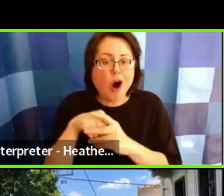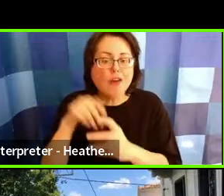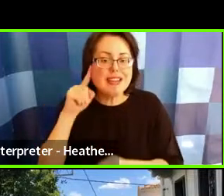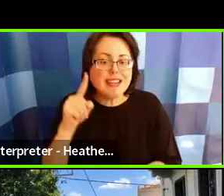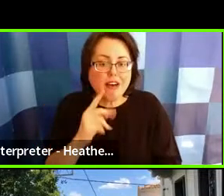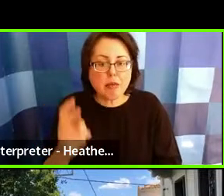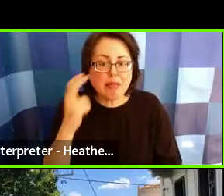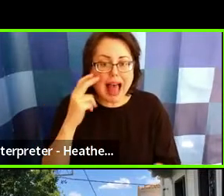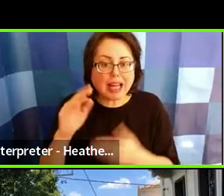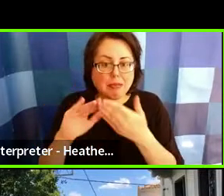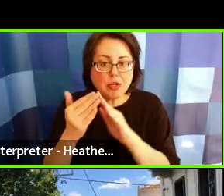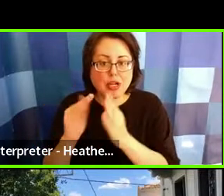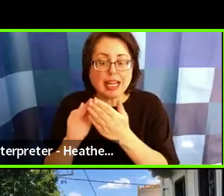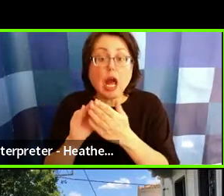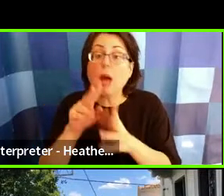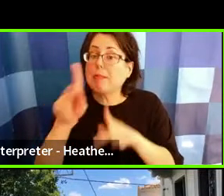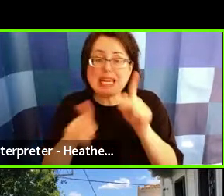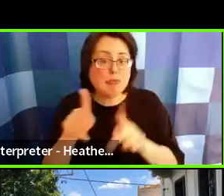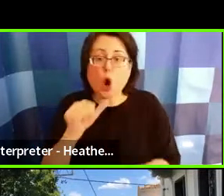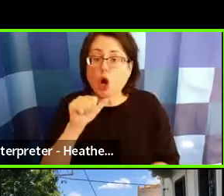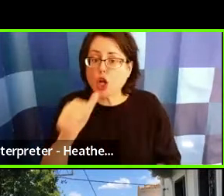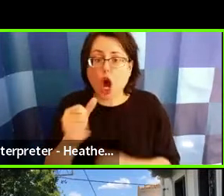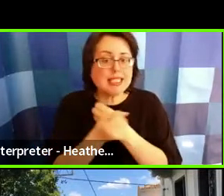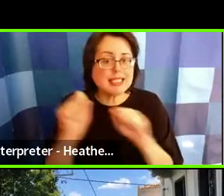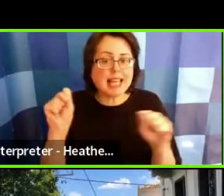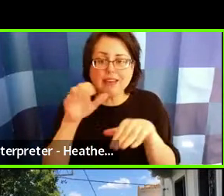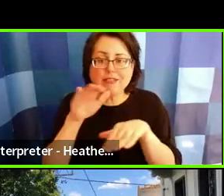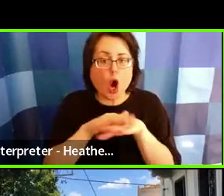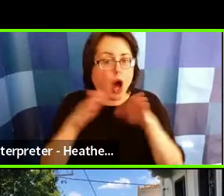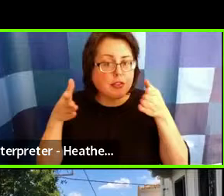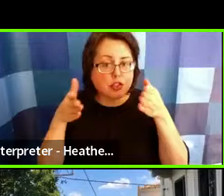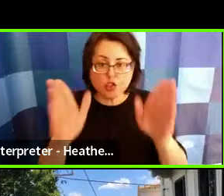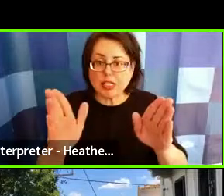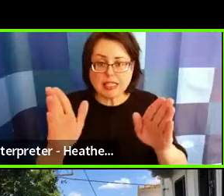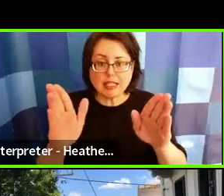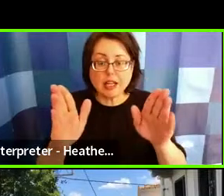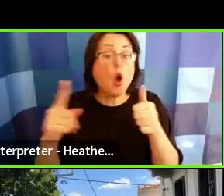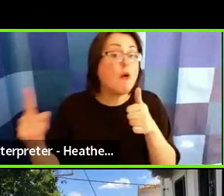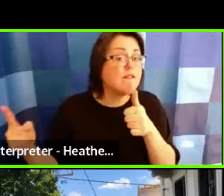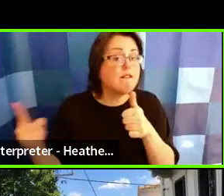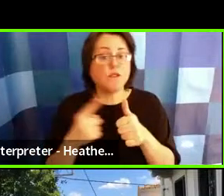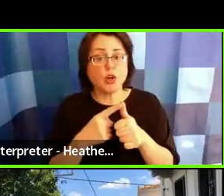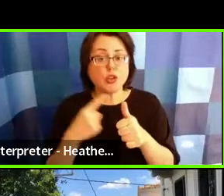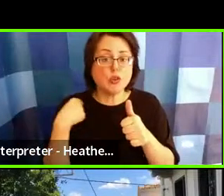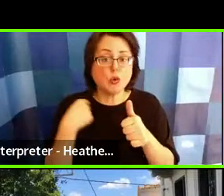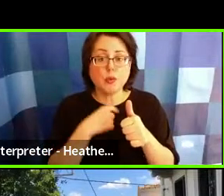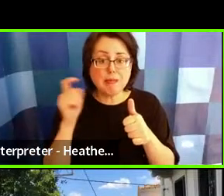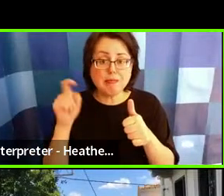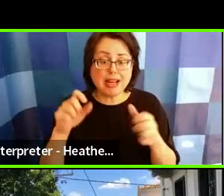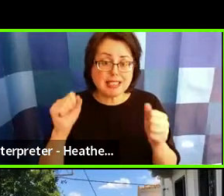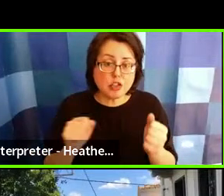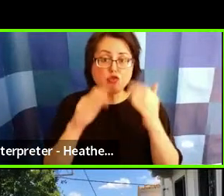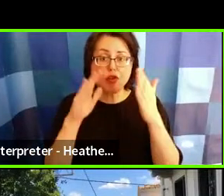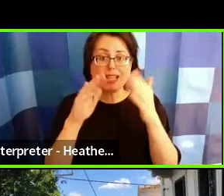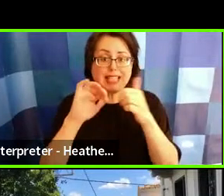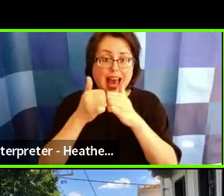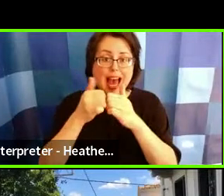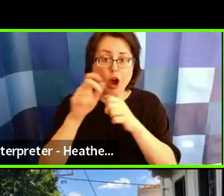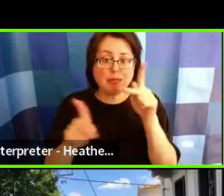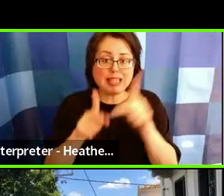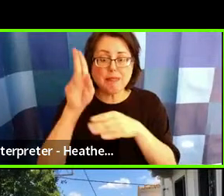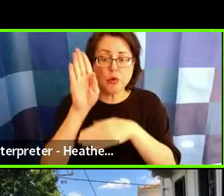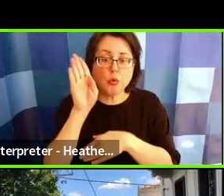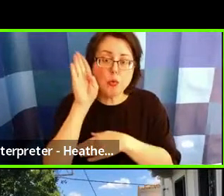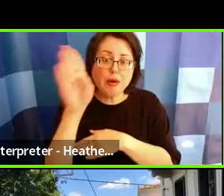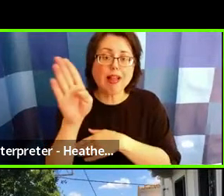on the streets, and we know that. And I think first and foremost, before we get to anything else, we need to address how people are going to use the scooter